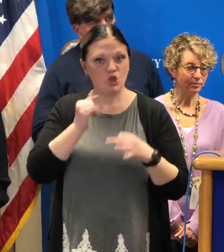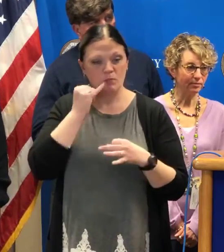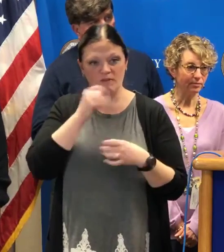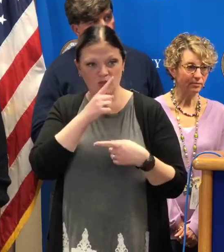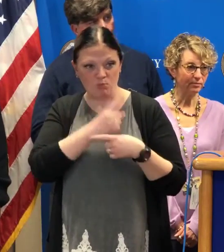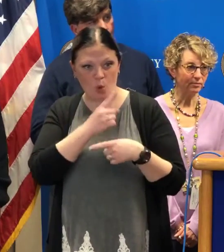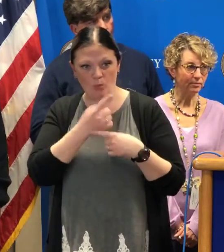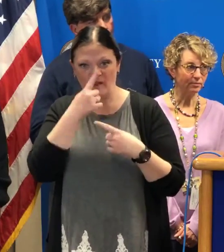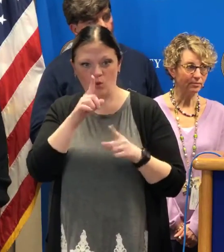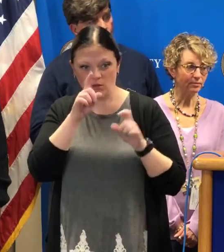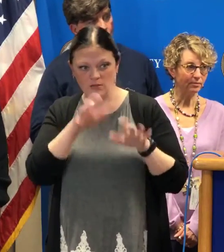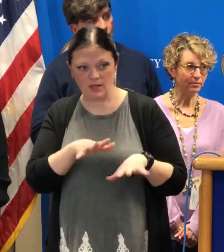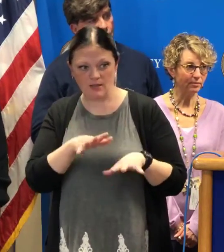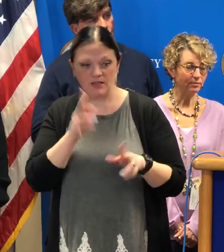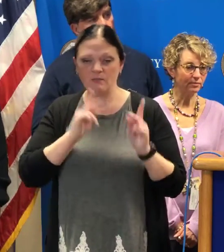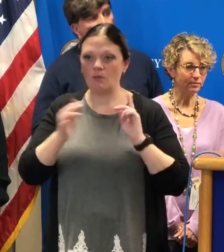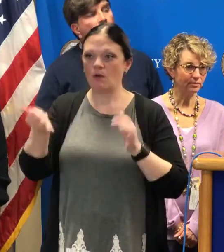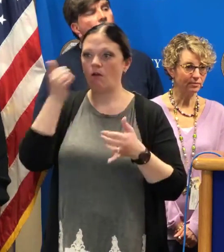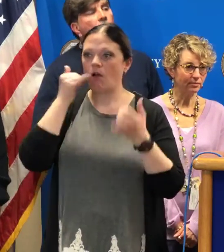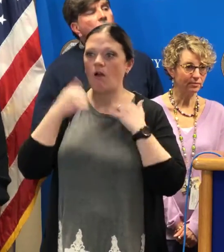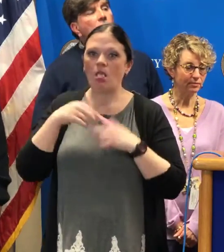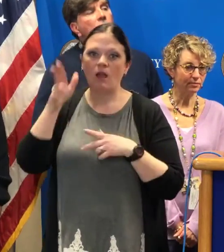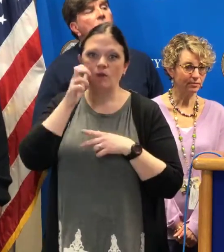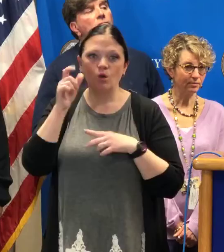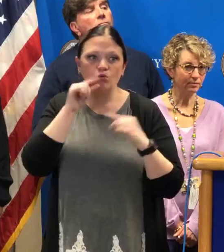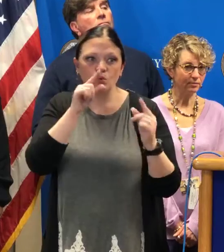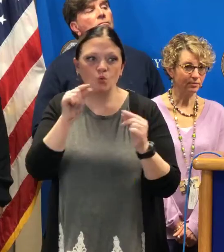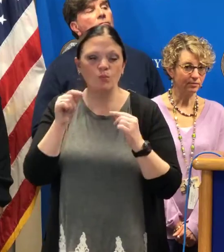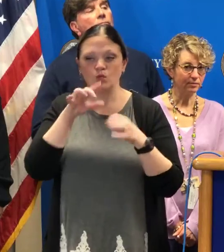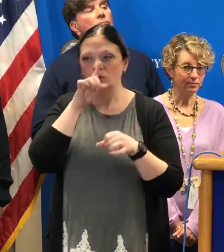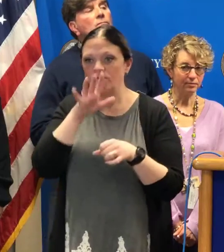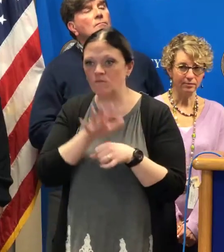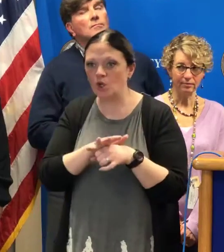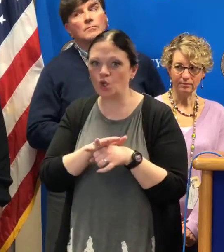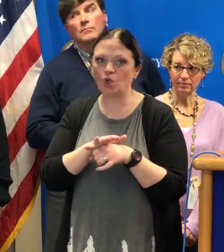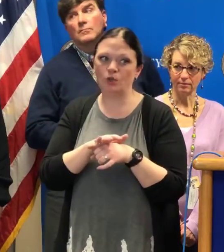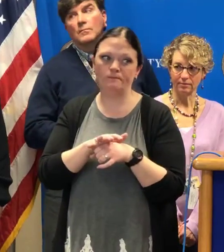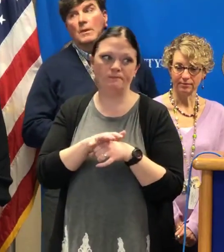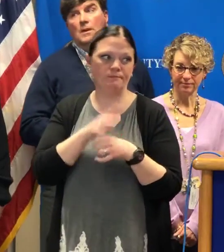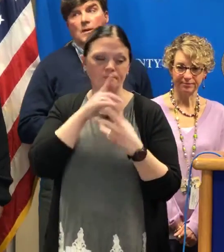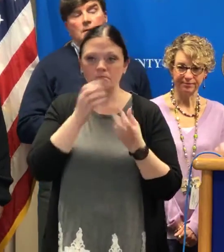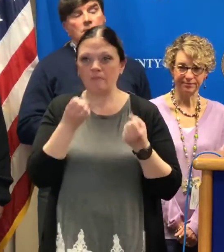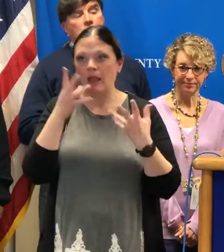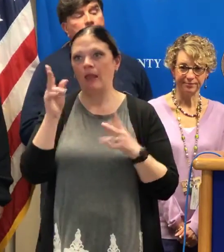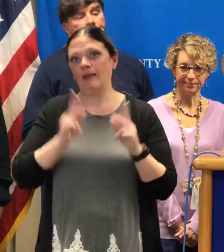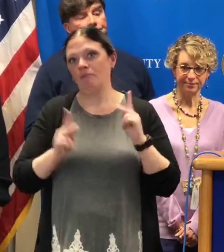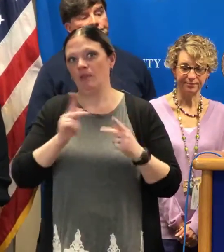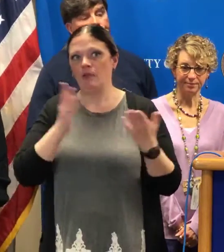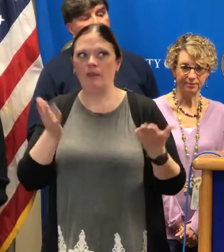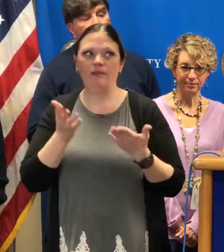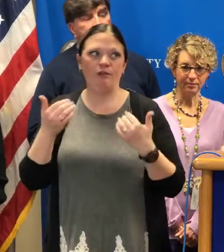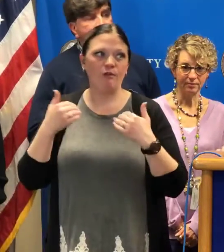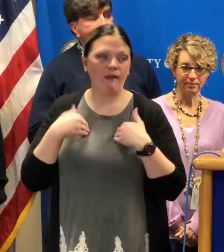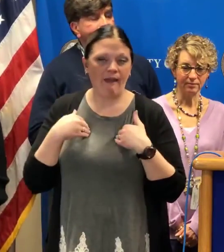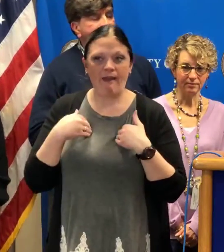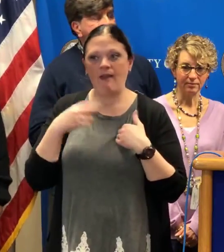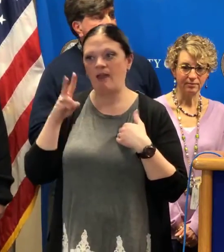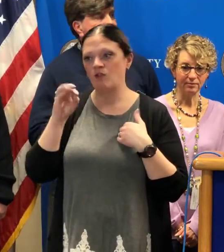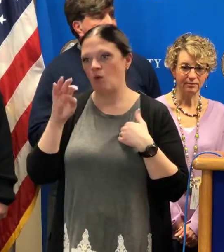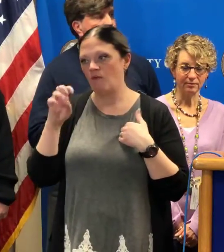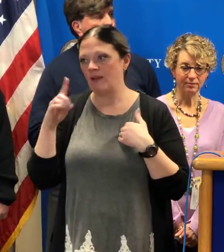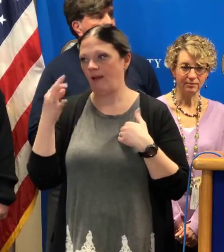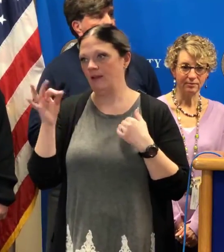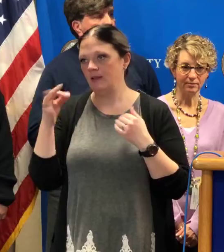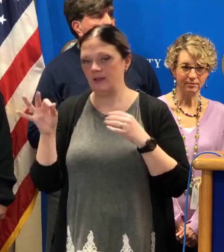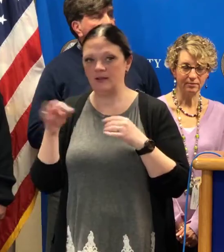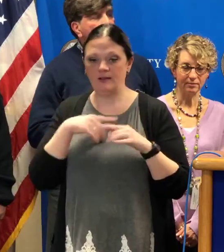tested. We've had people calling us saying, I've heard rumors, and it's been confirmed that there are multiple people here that have cases of